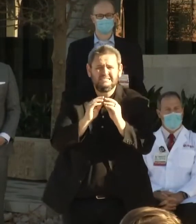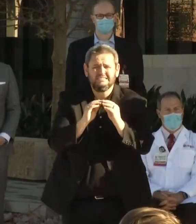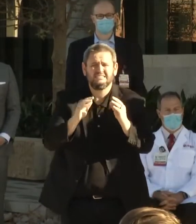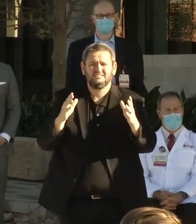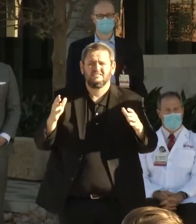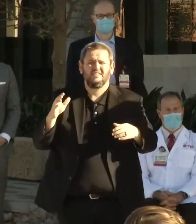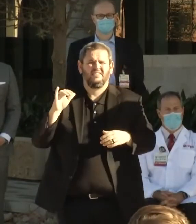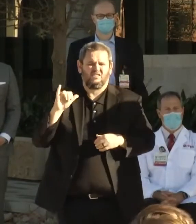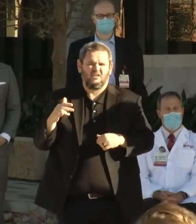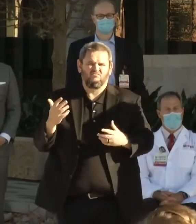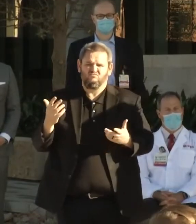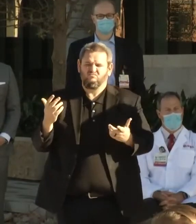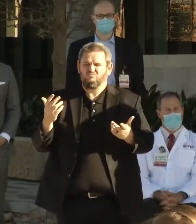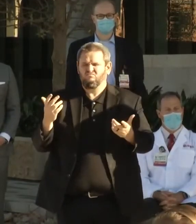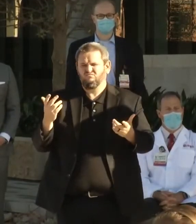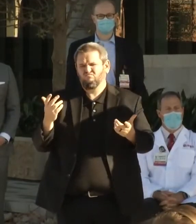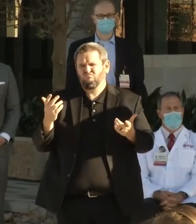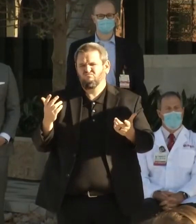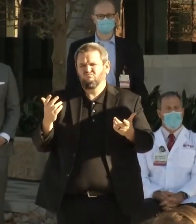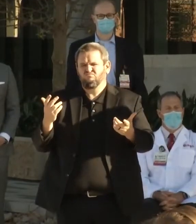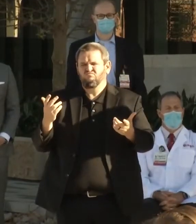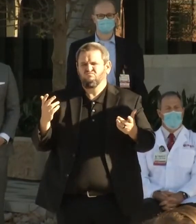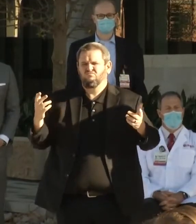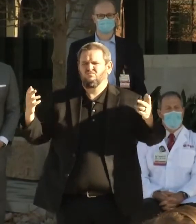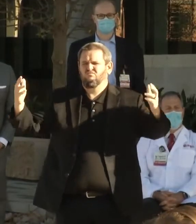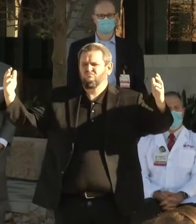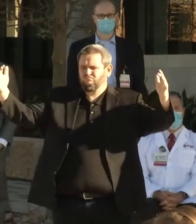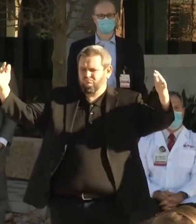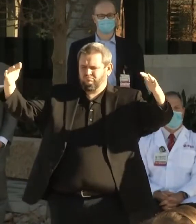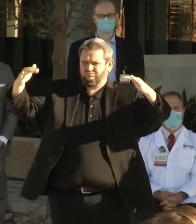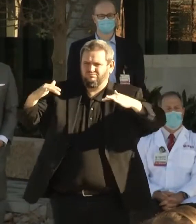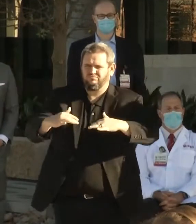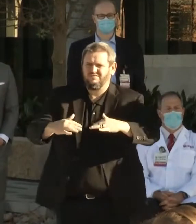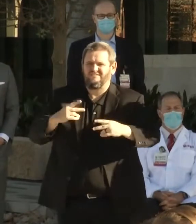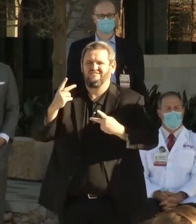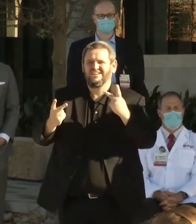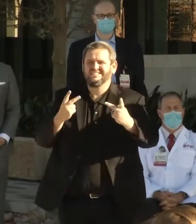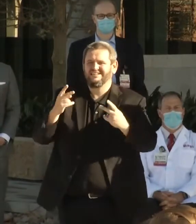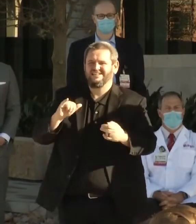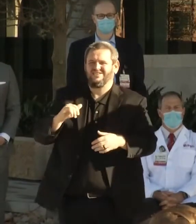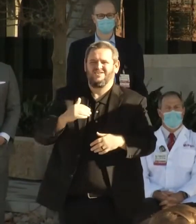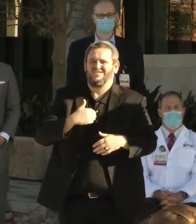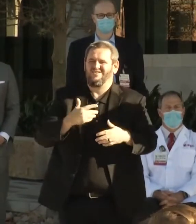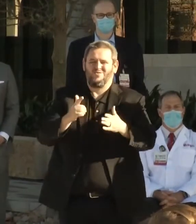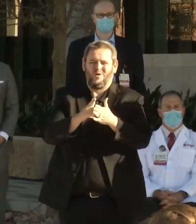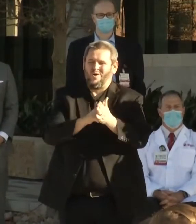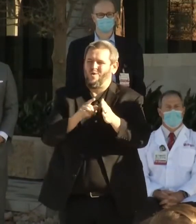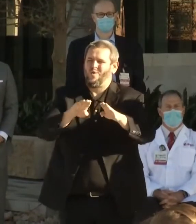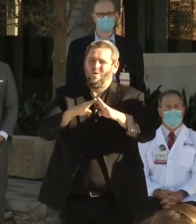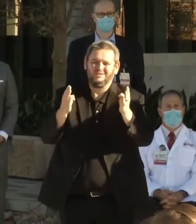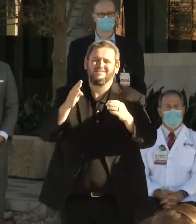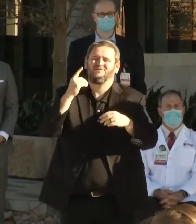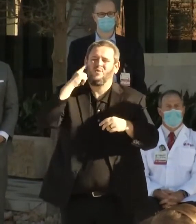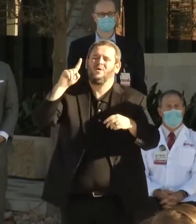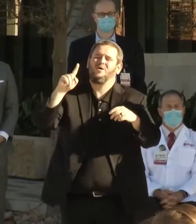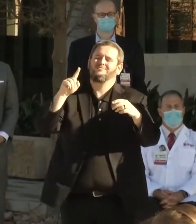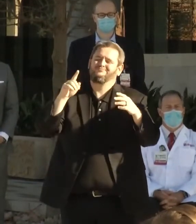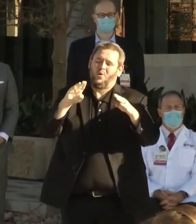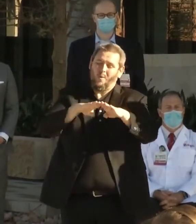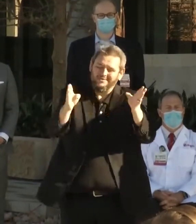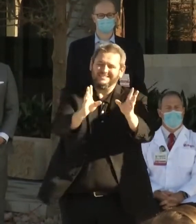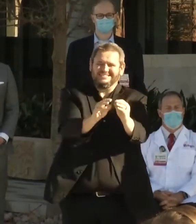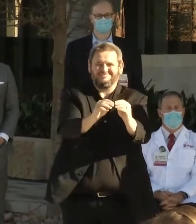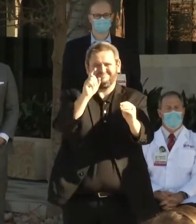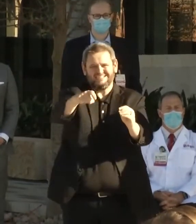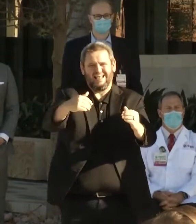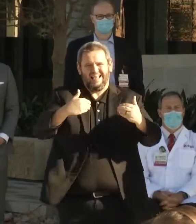to have access, and that's why we have open meetings in the first place. If the legislature wants to change that on February 1st when they come back into session, and